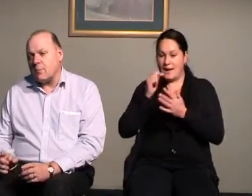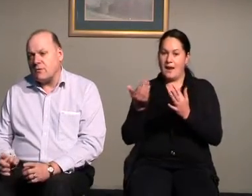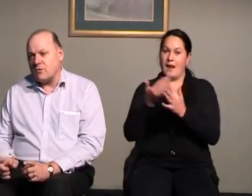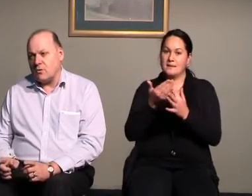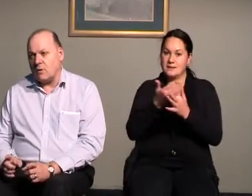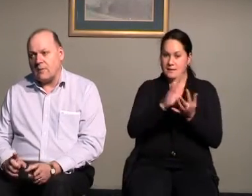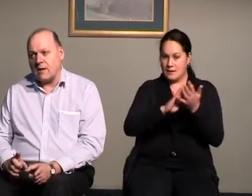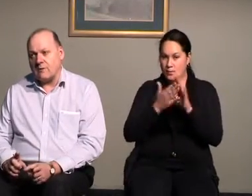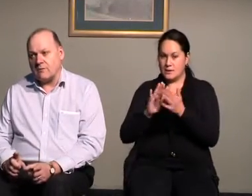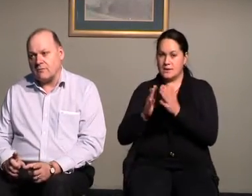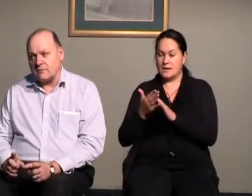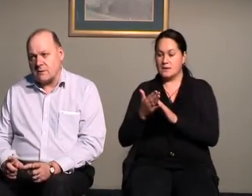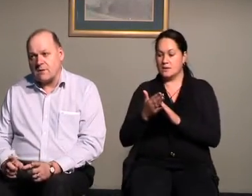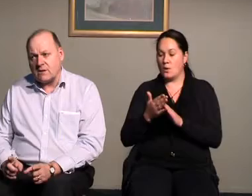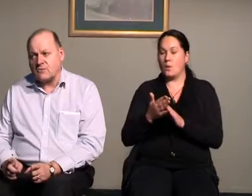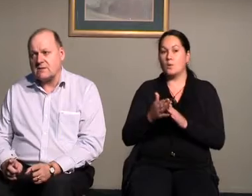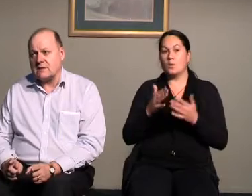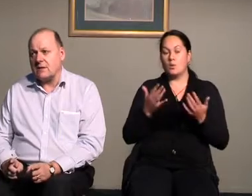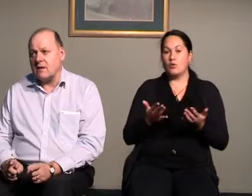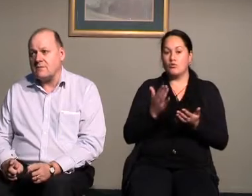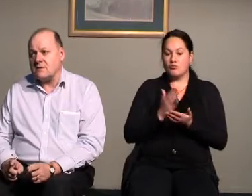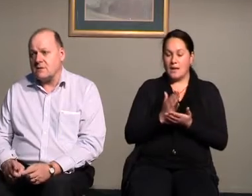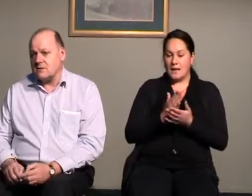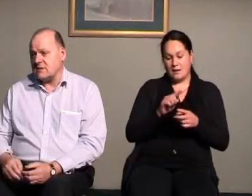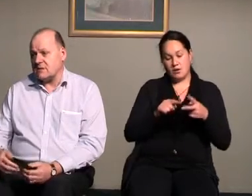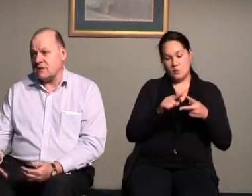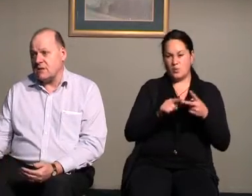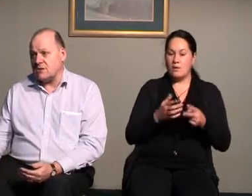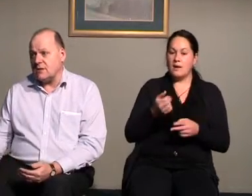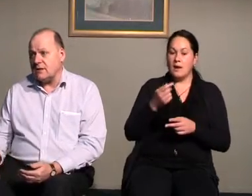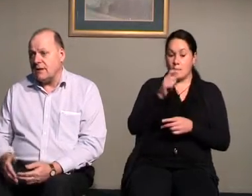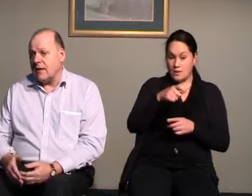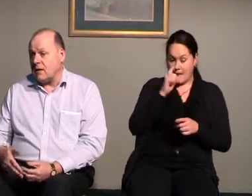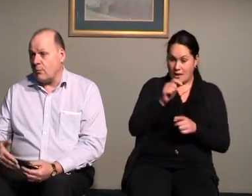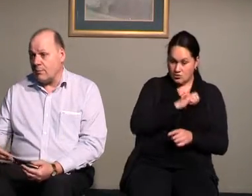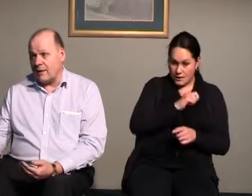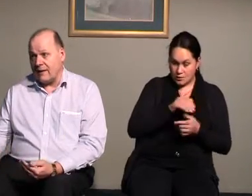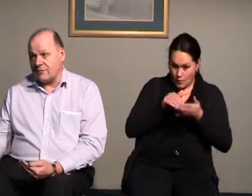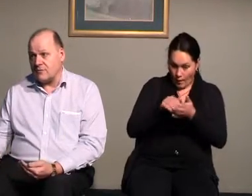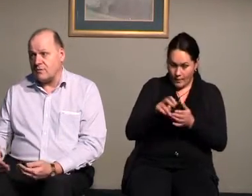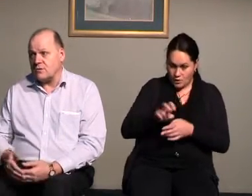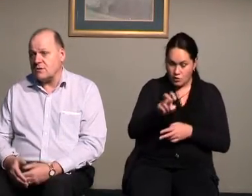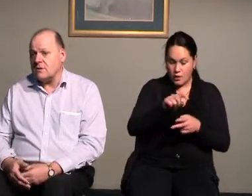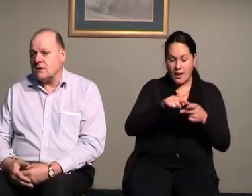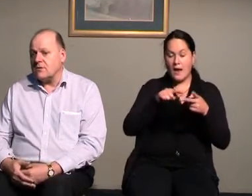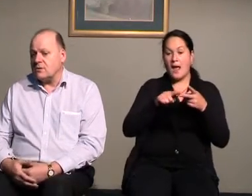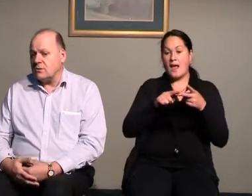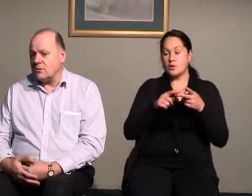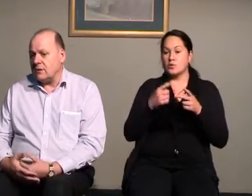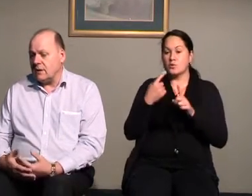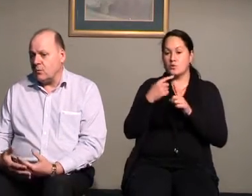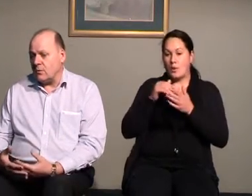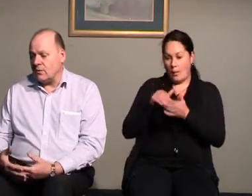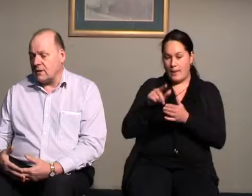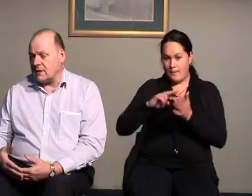they're probably the two. One about having someone they can trust in their lives to assist them in their journey and to help them plan for the future, to